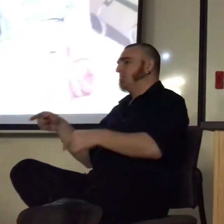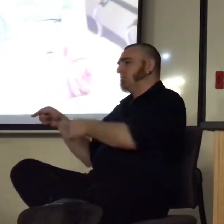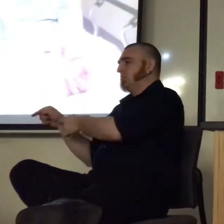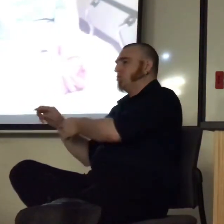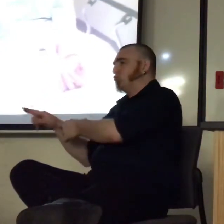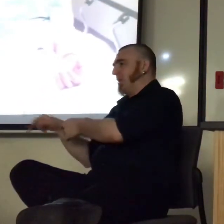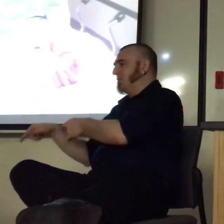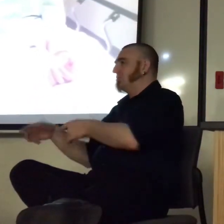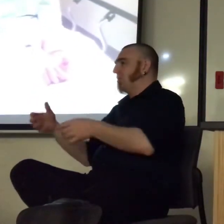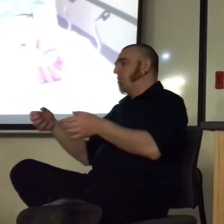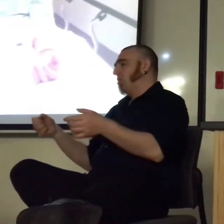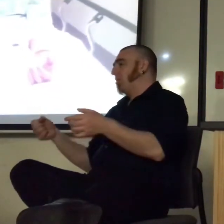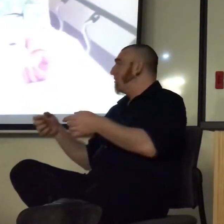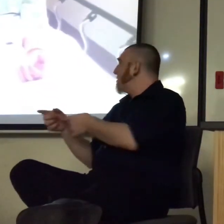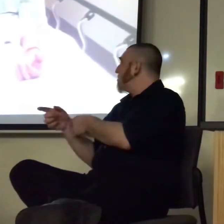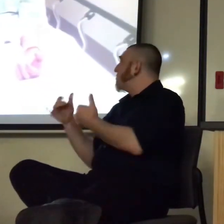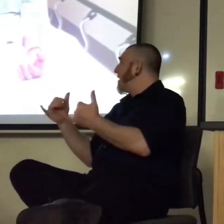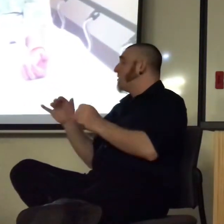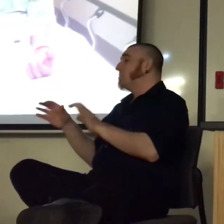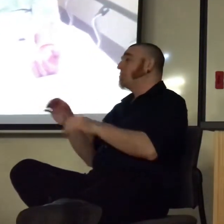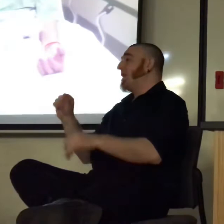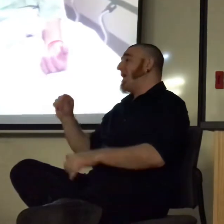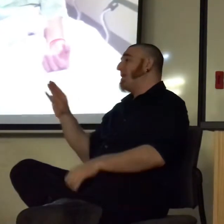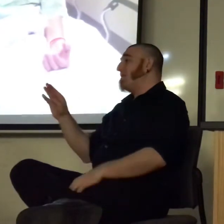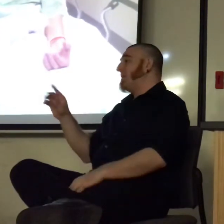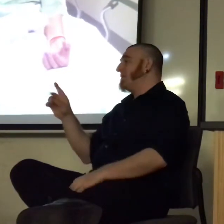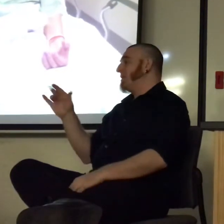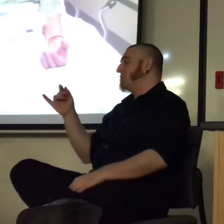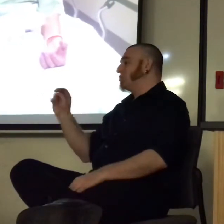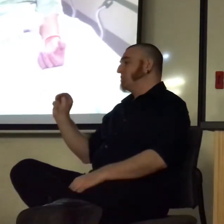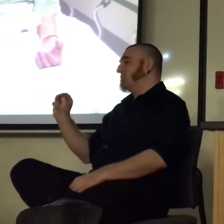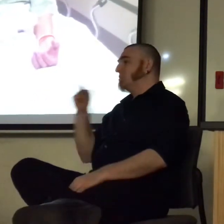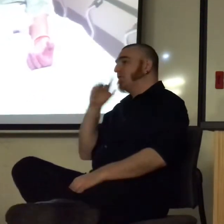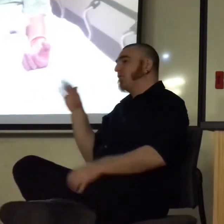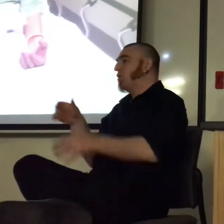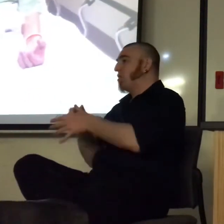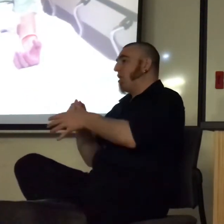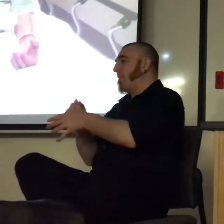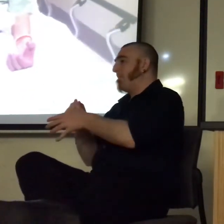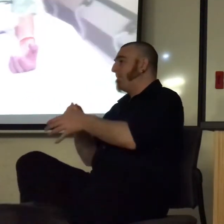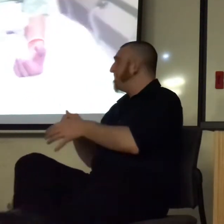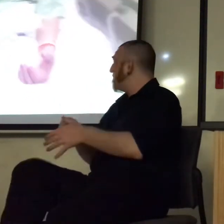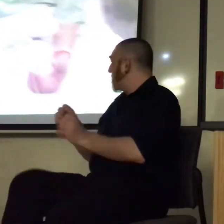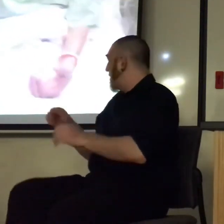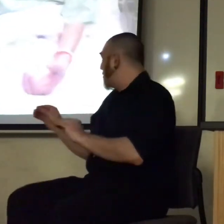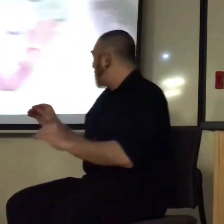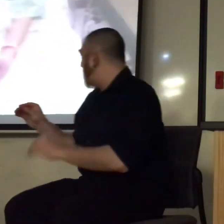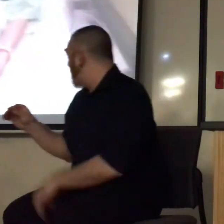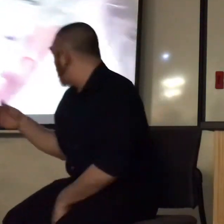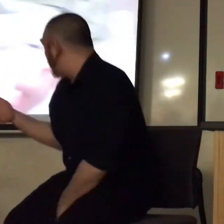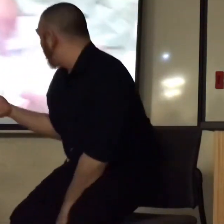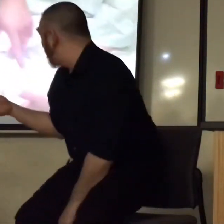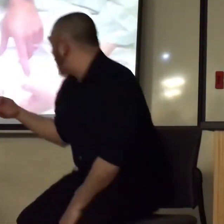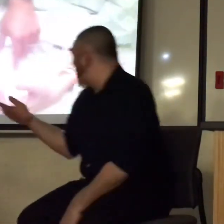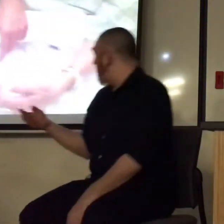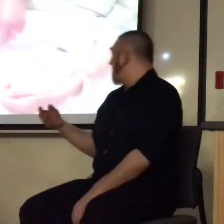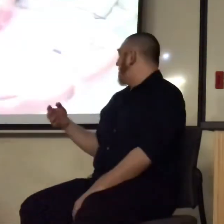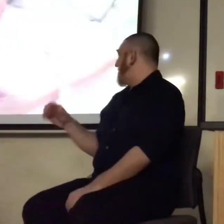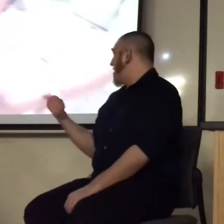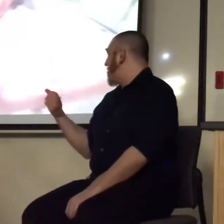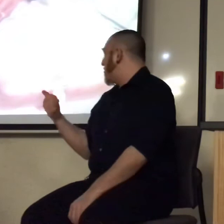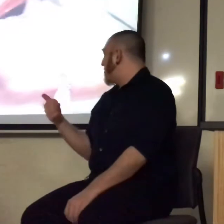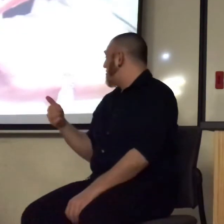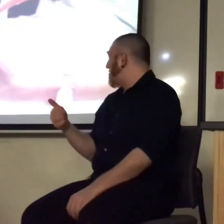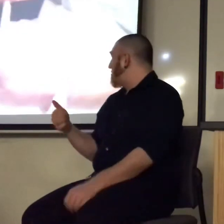abduction of her thumb. Okay, can you take your thumb? It's like that now. Can you move it like this? What about with the other